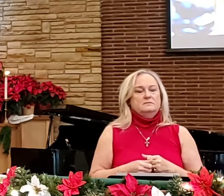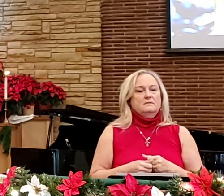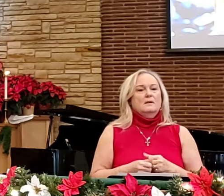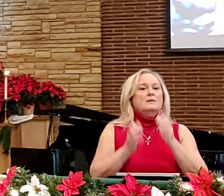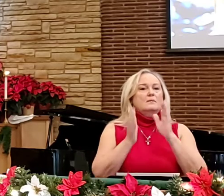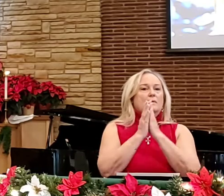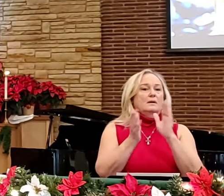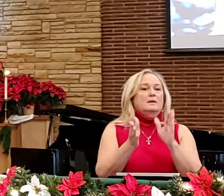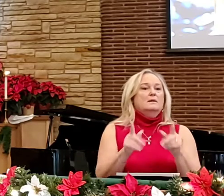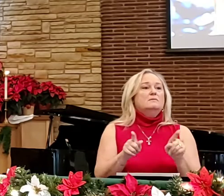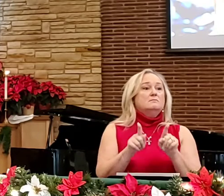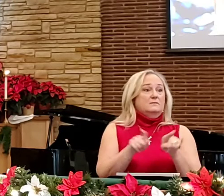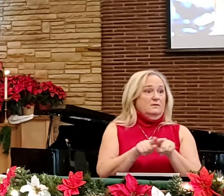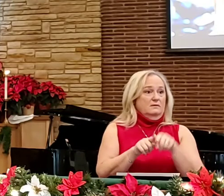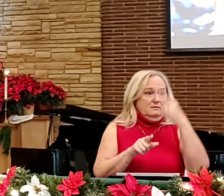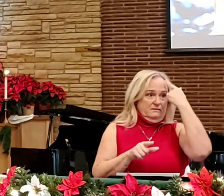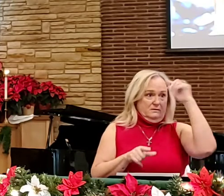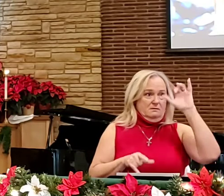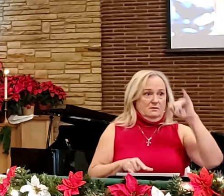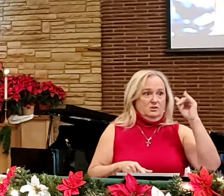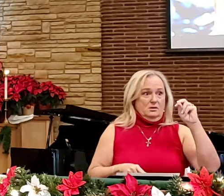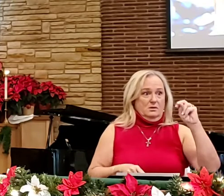We pray too for John